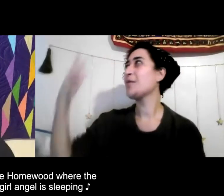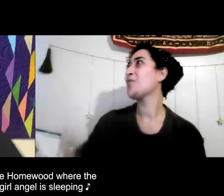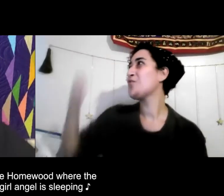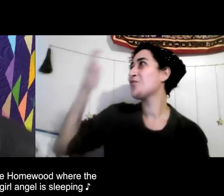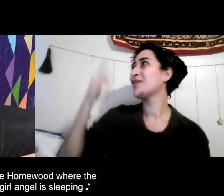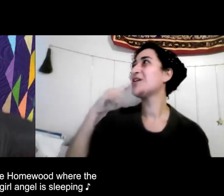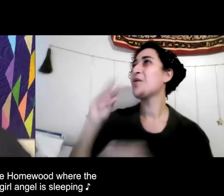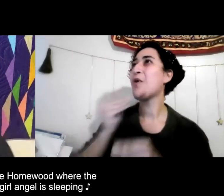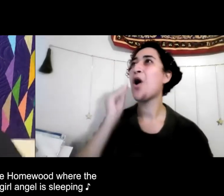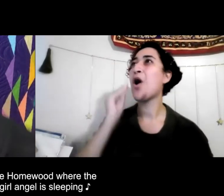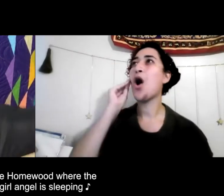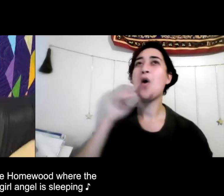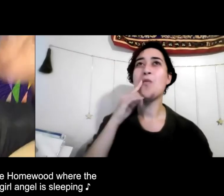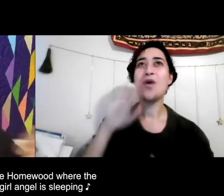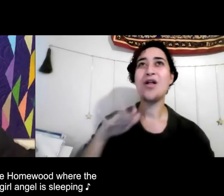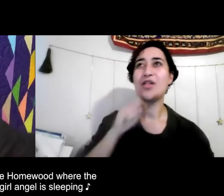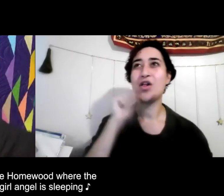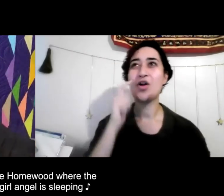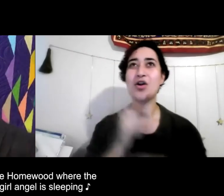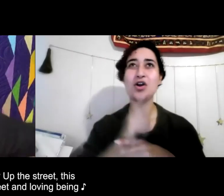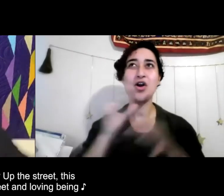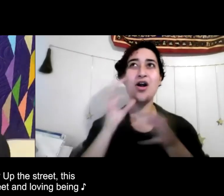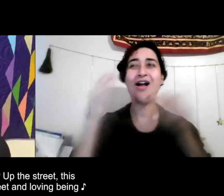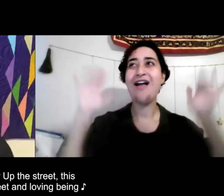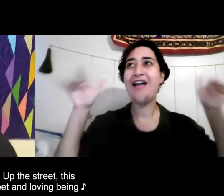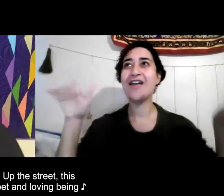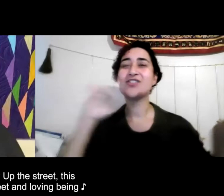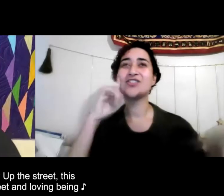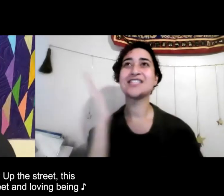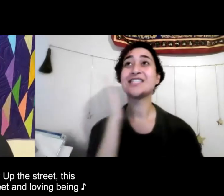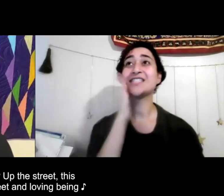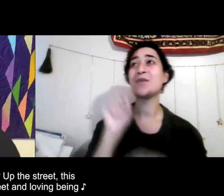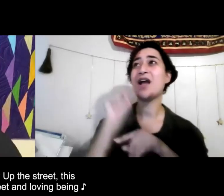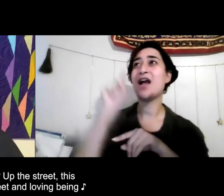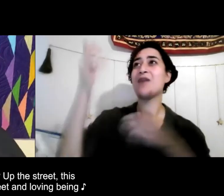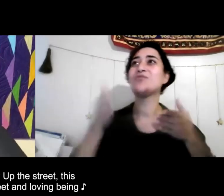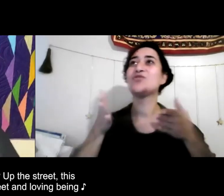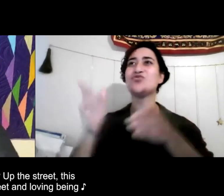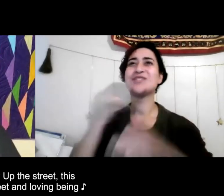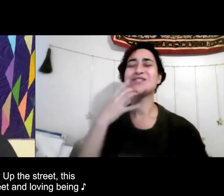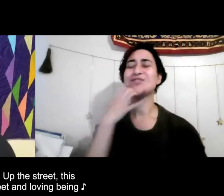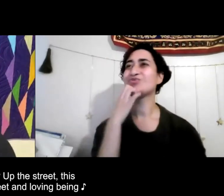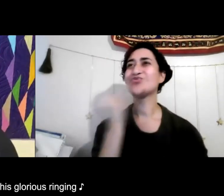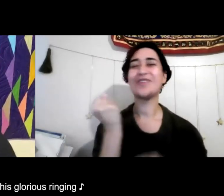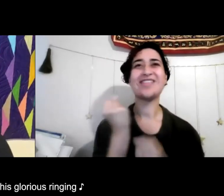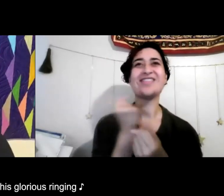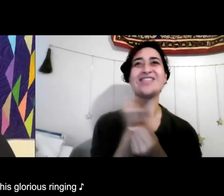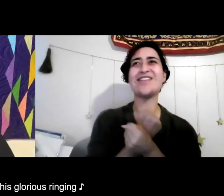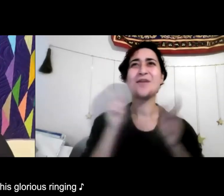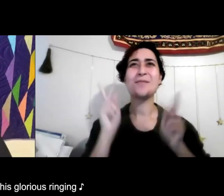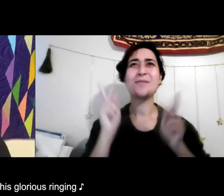Homewood, where the little girl Angel is sleeping up the street, this sweet loving being,